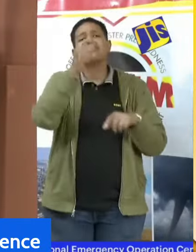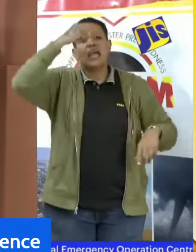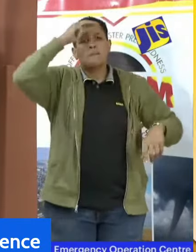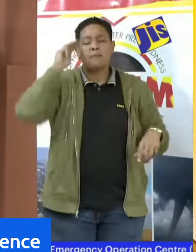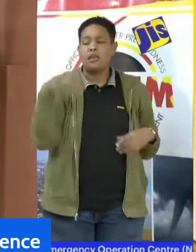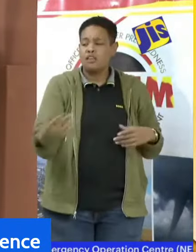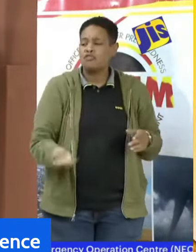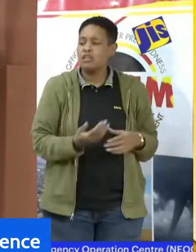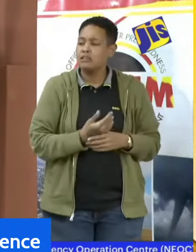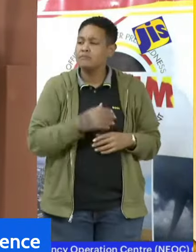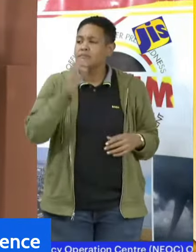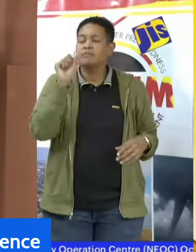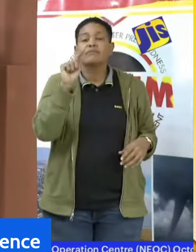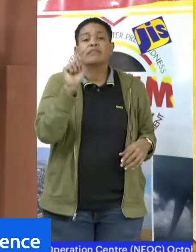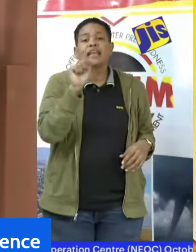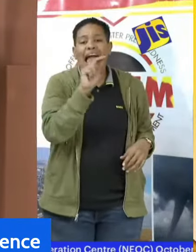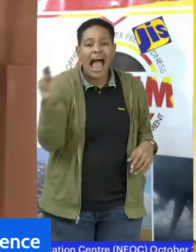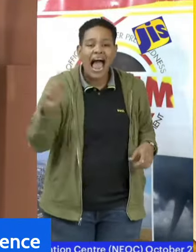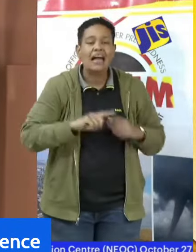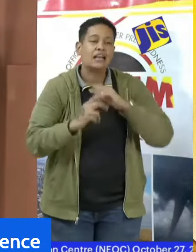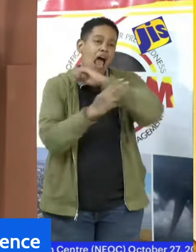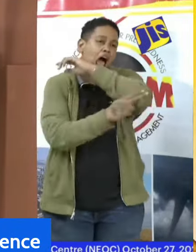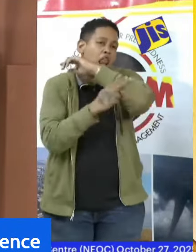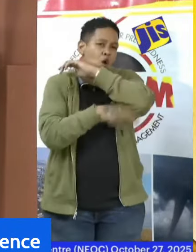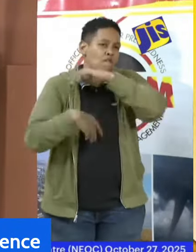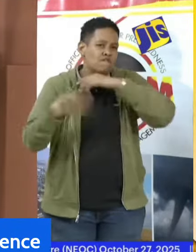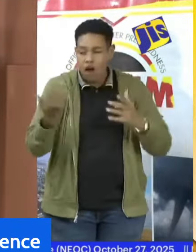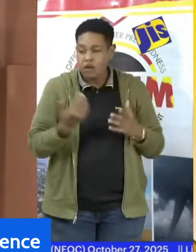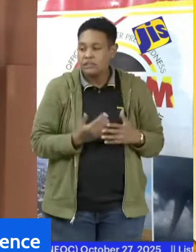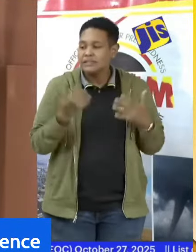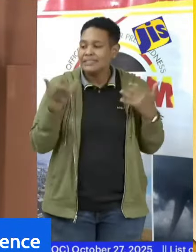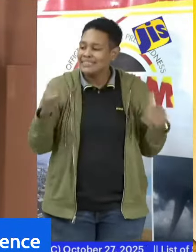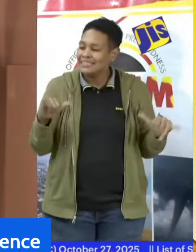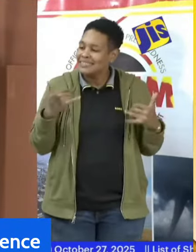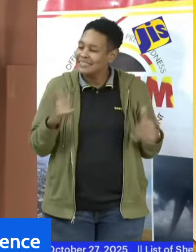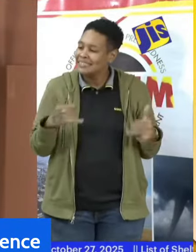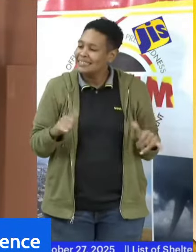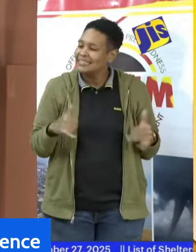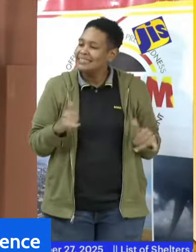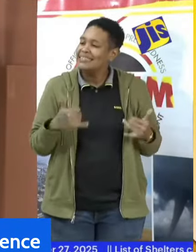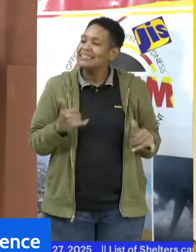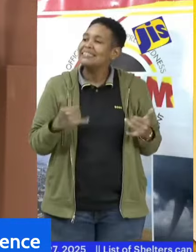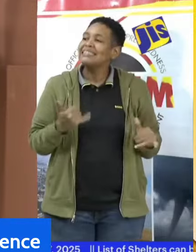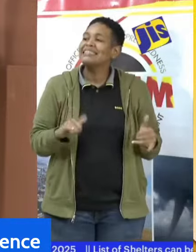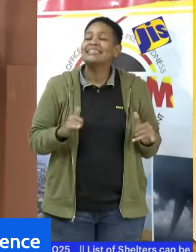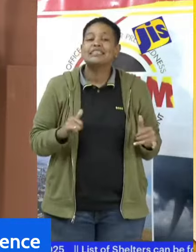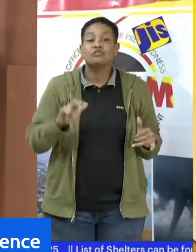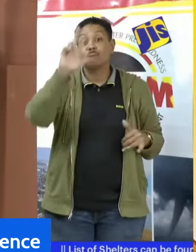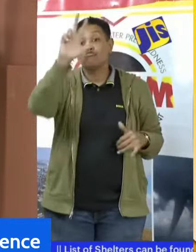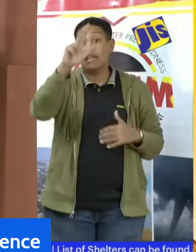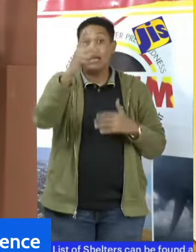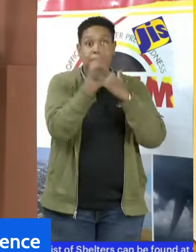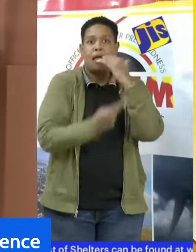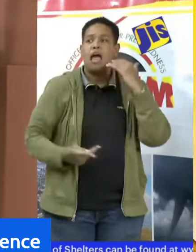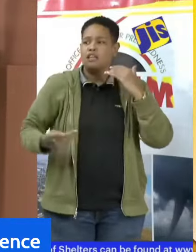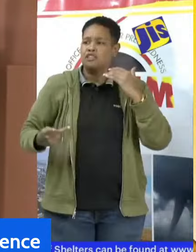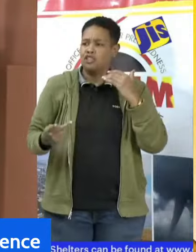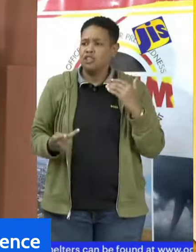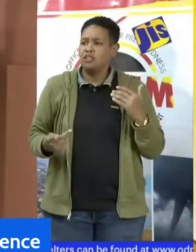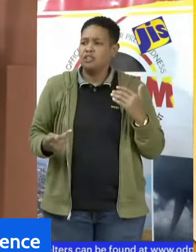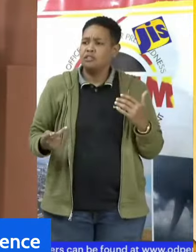Mary, St. Anne, Hanover are still 3 parishes that